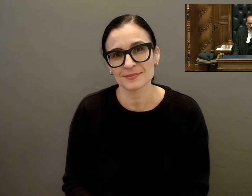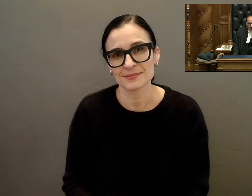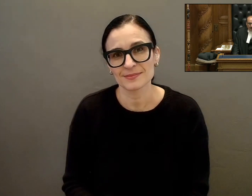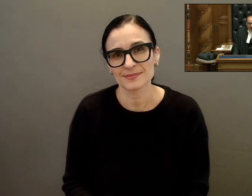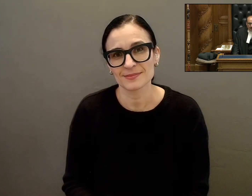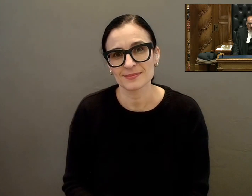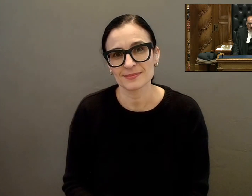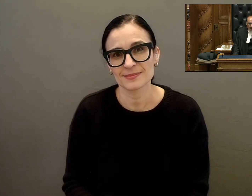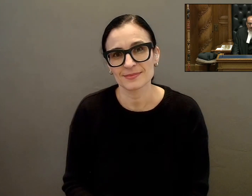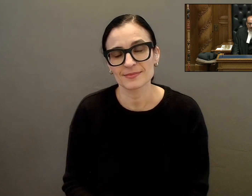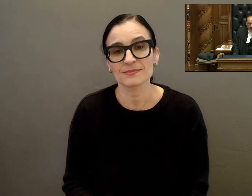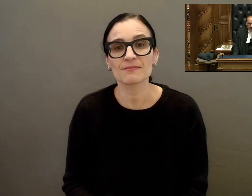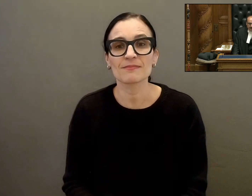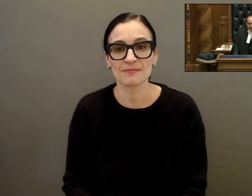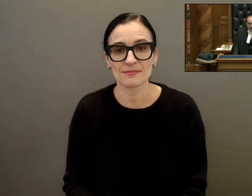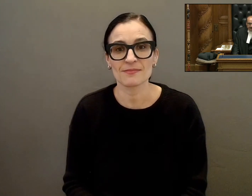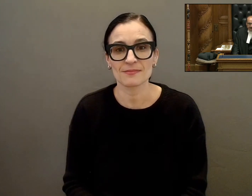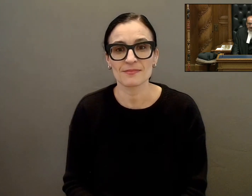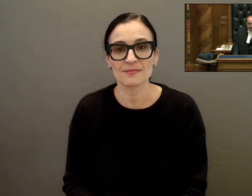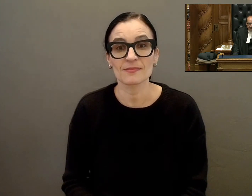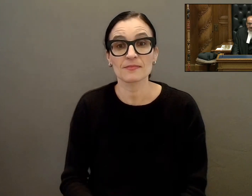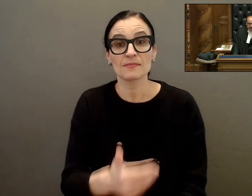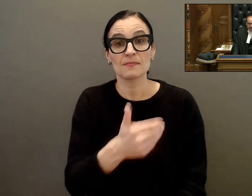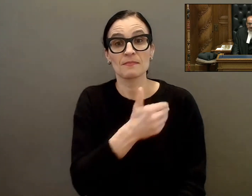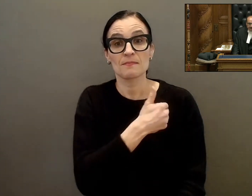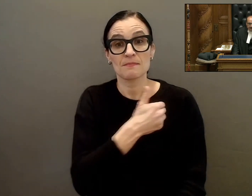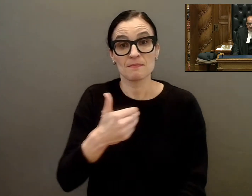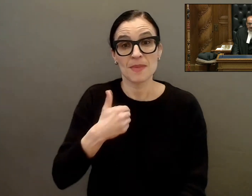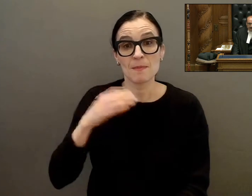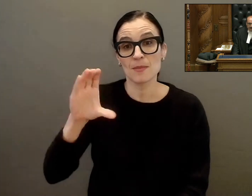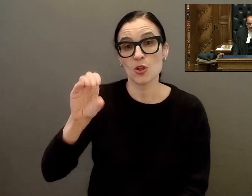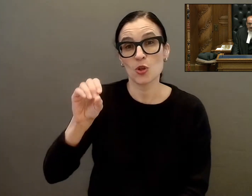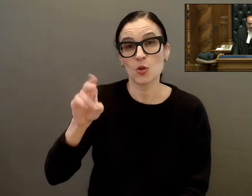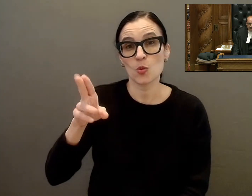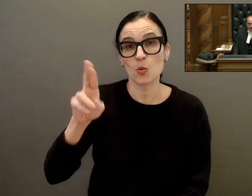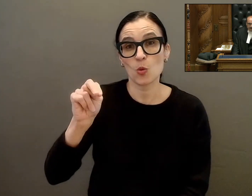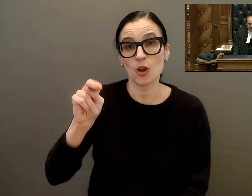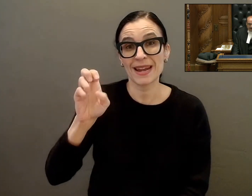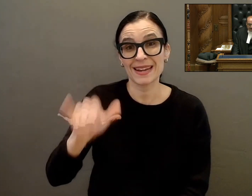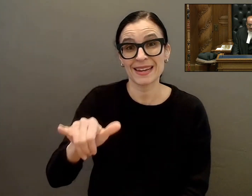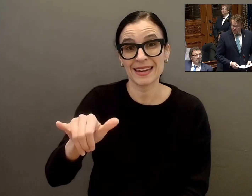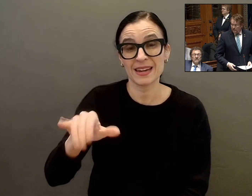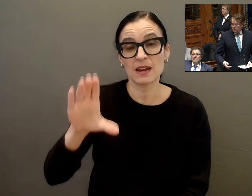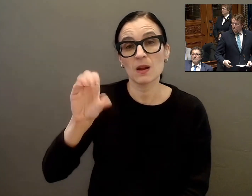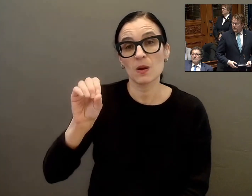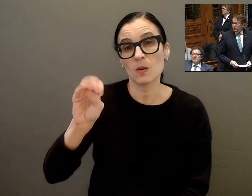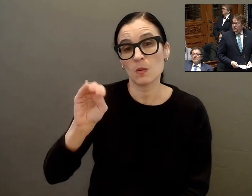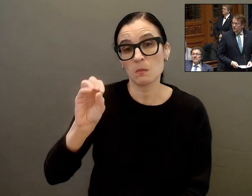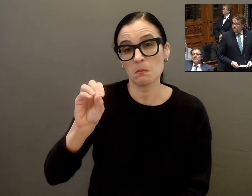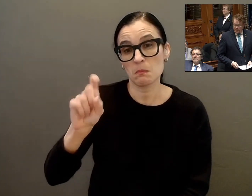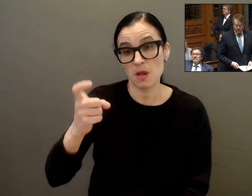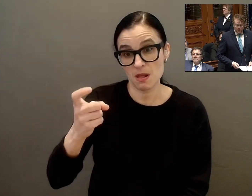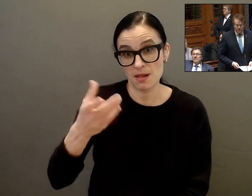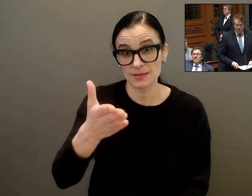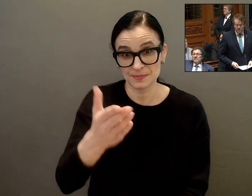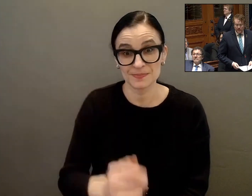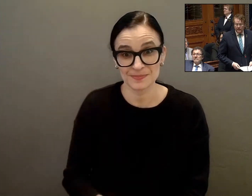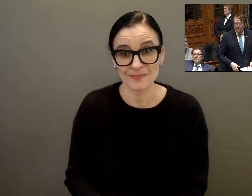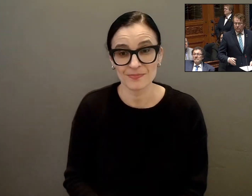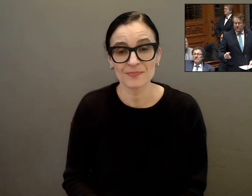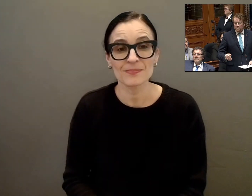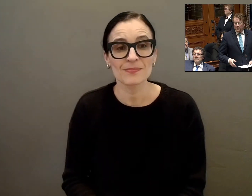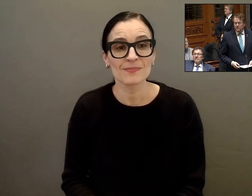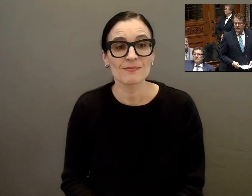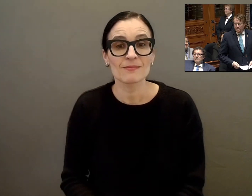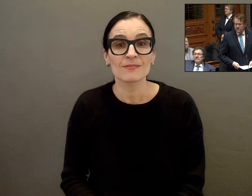Member for Courtney Comox. Hi there. Leading off with your lovely introduction, I'd also like to reach out to the Alzheimer's Society.